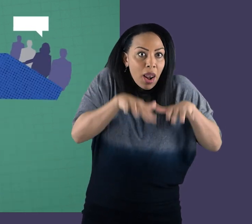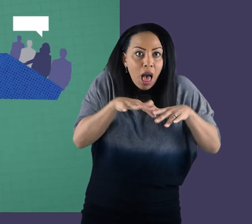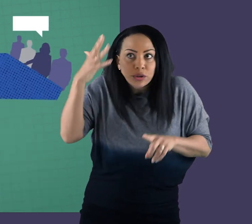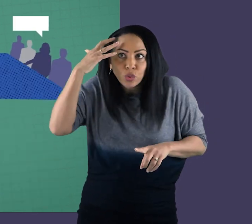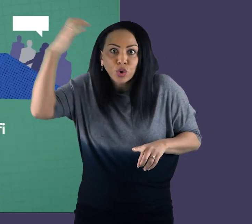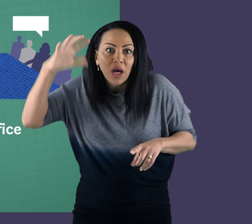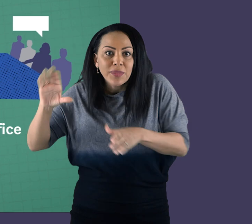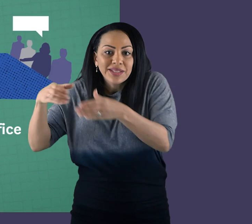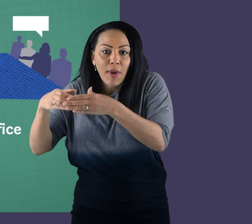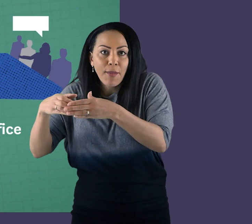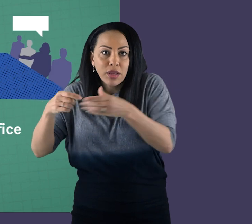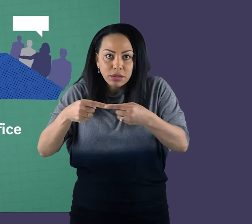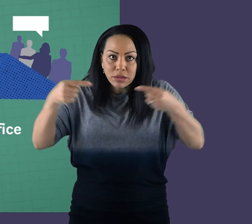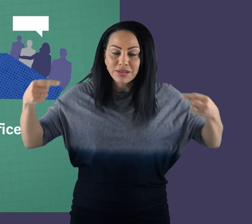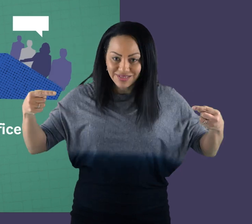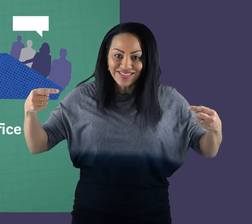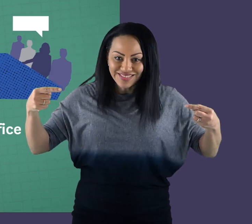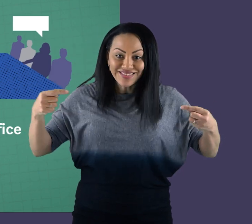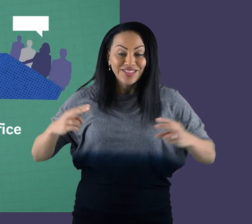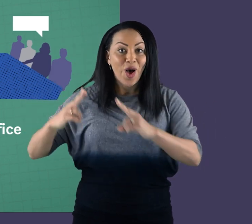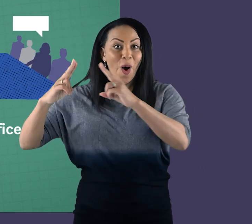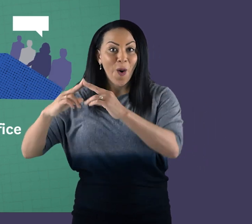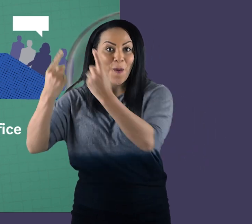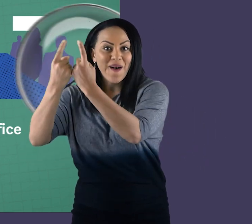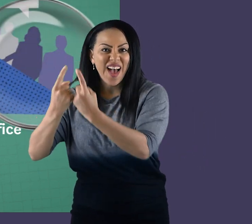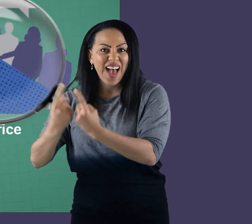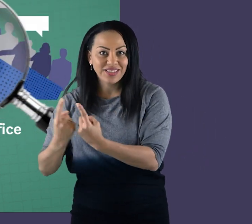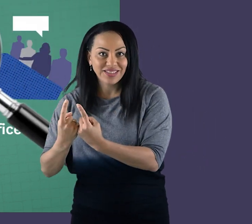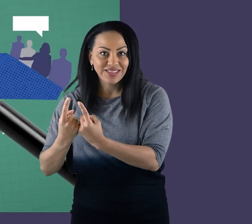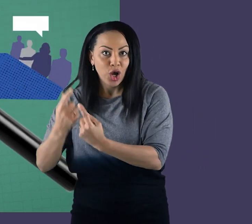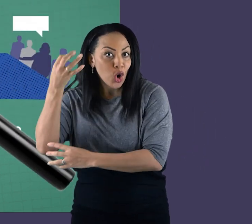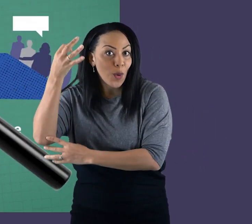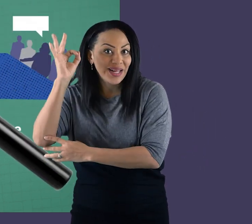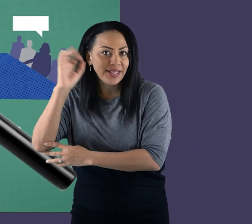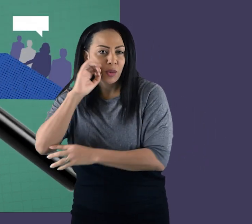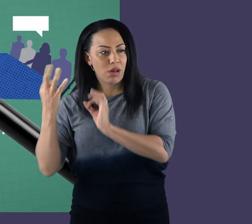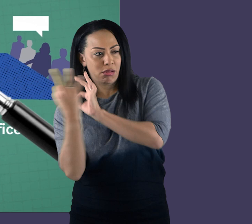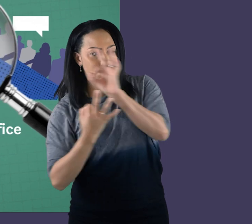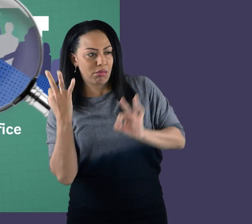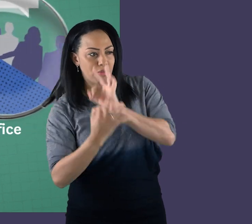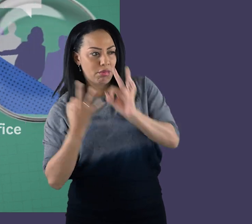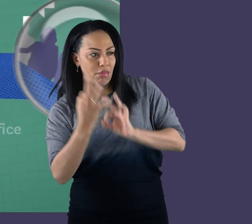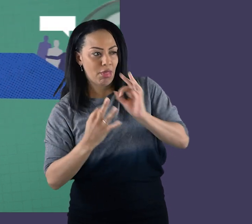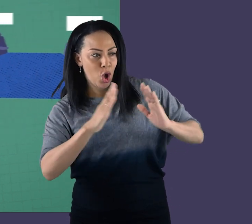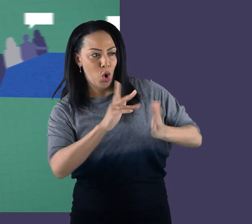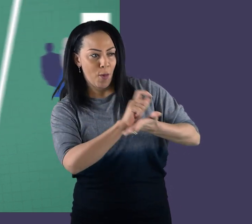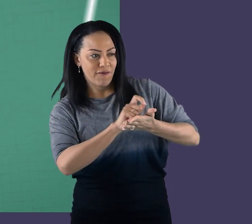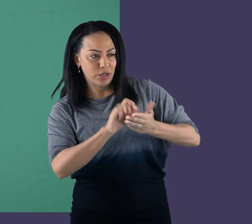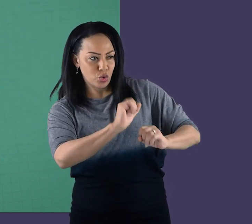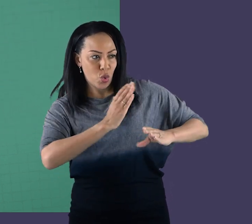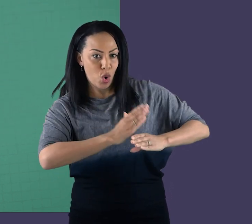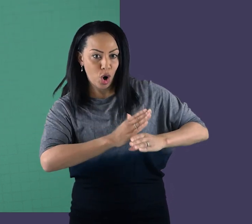government departments. For example, the Home Affairs Committee is responsible for scrutinising the work of the Home Office.